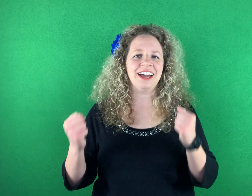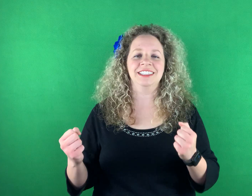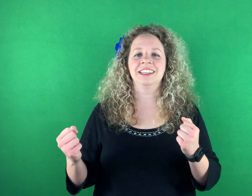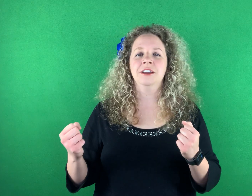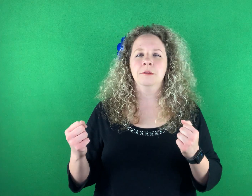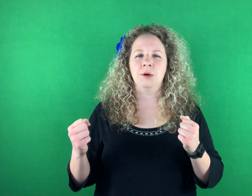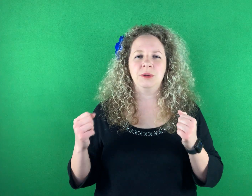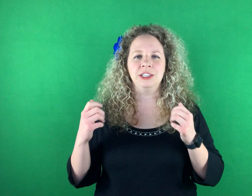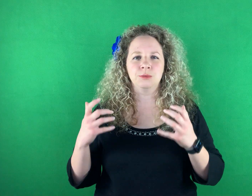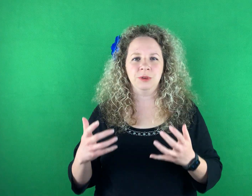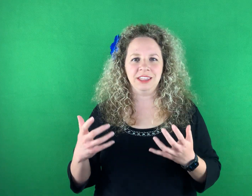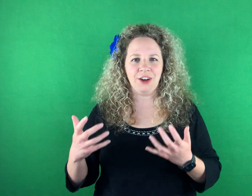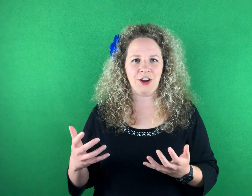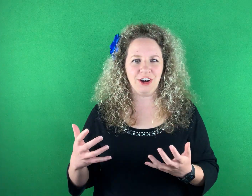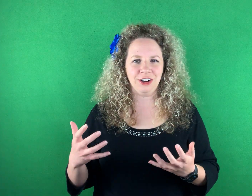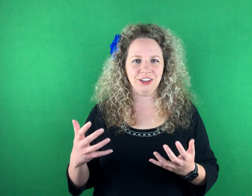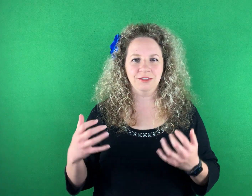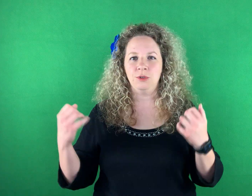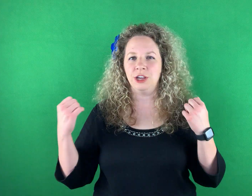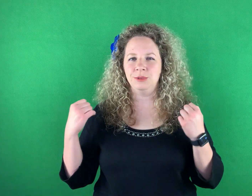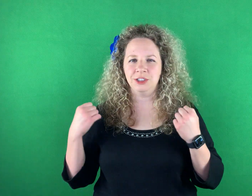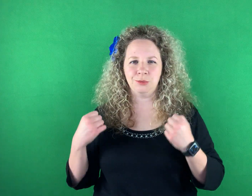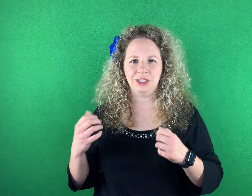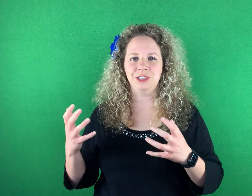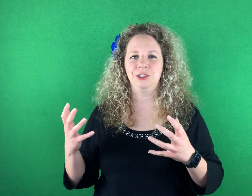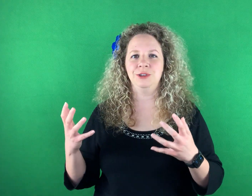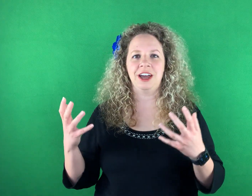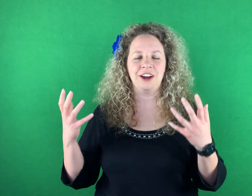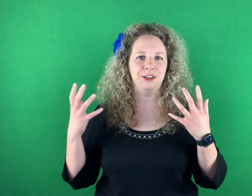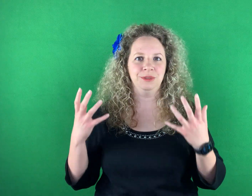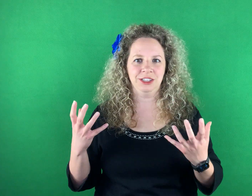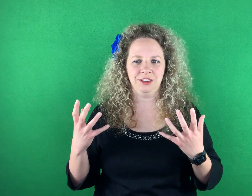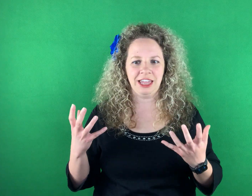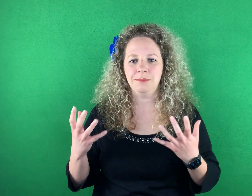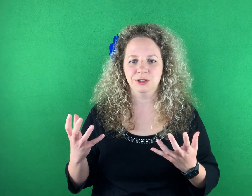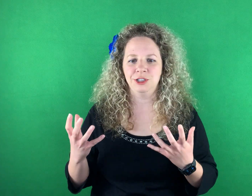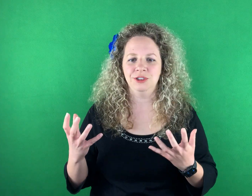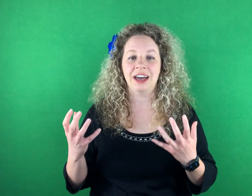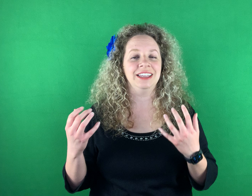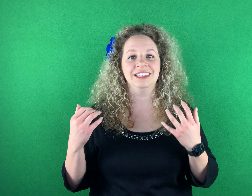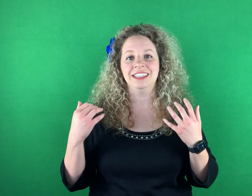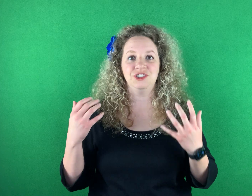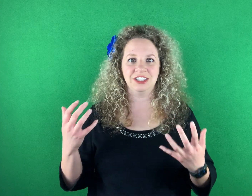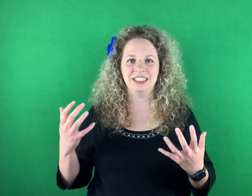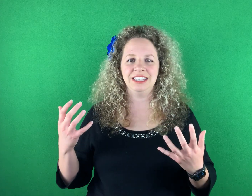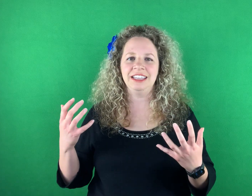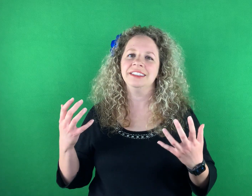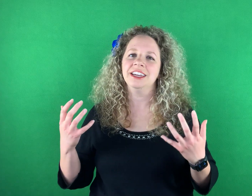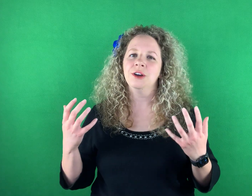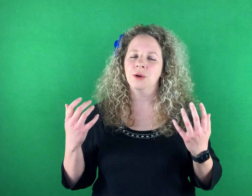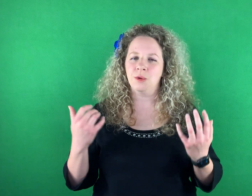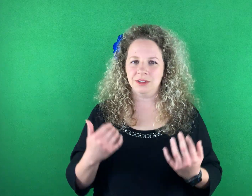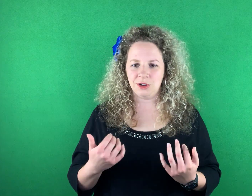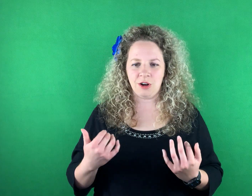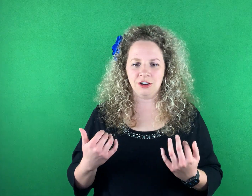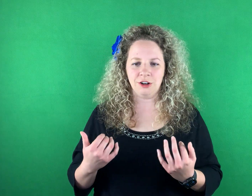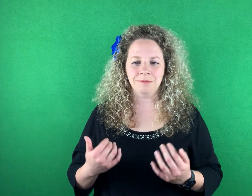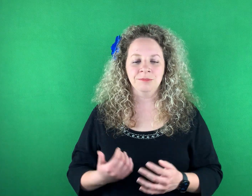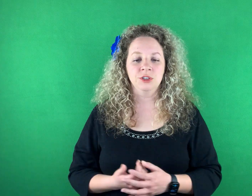Yes. But when it's really hard, are you still willing to do that? Are you still able to do that? Is it just as easy, or is it harder?